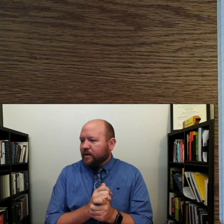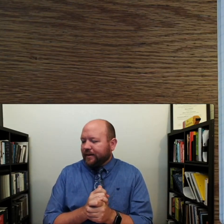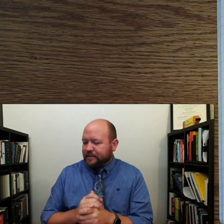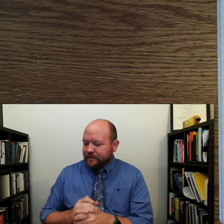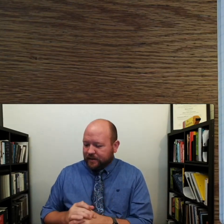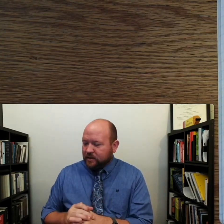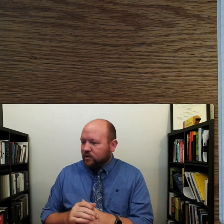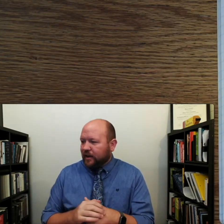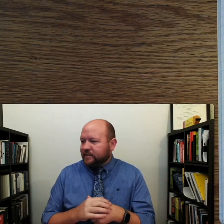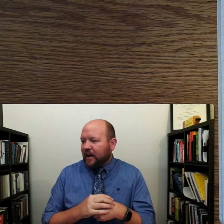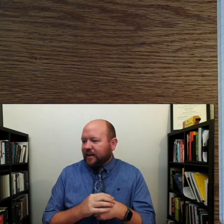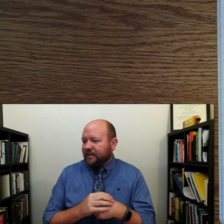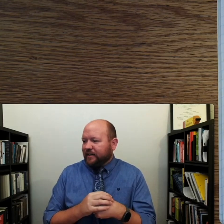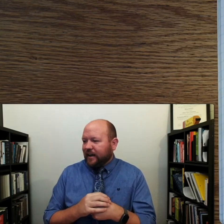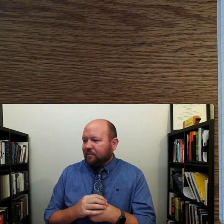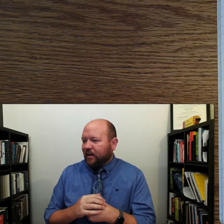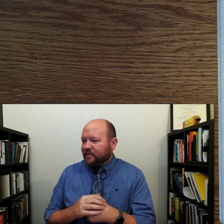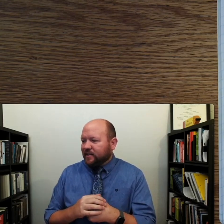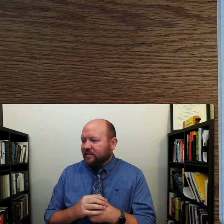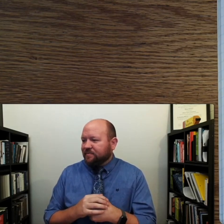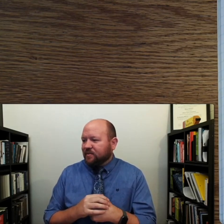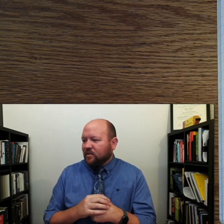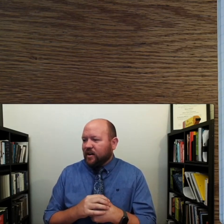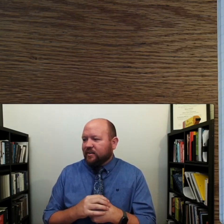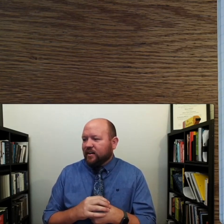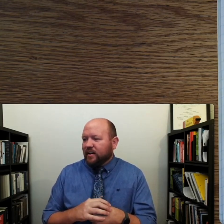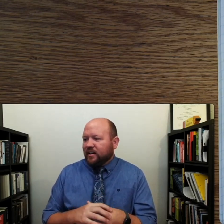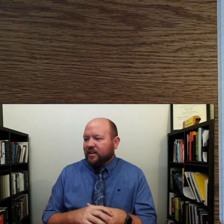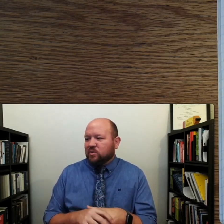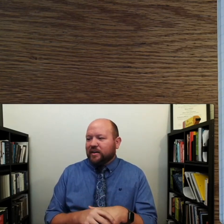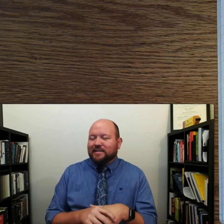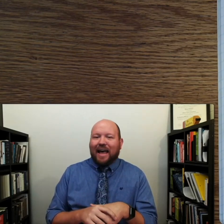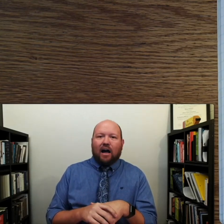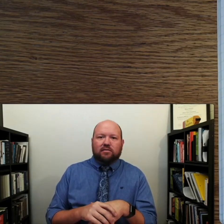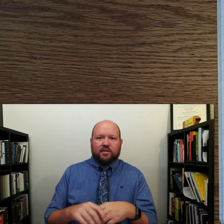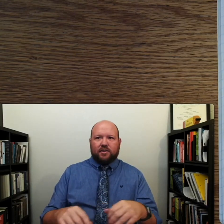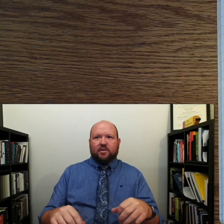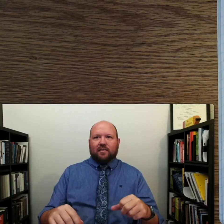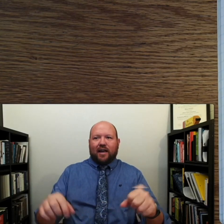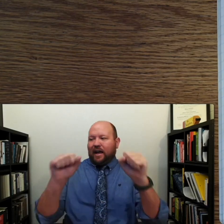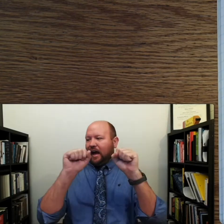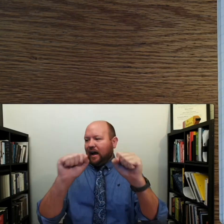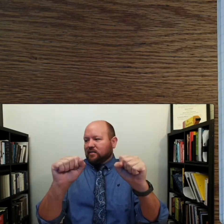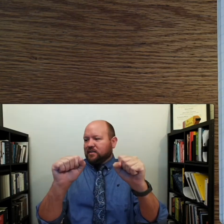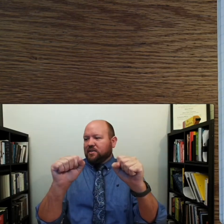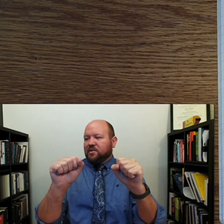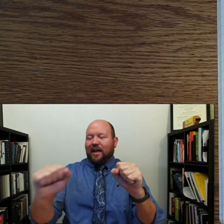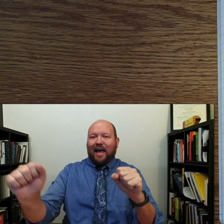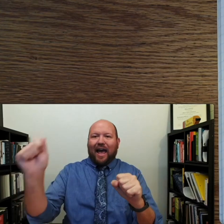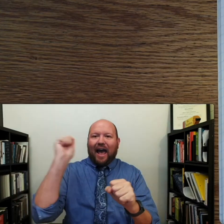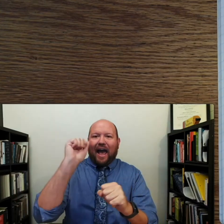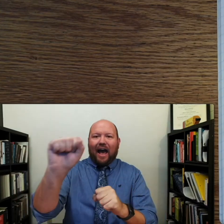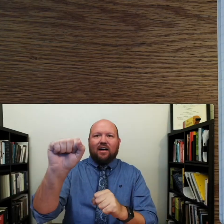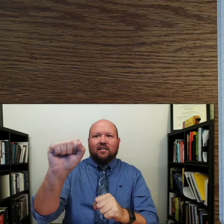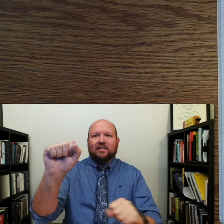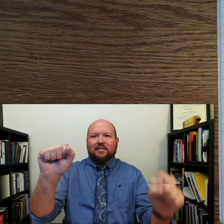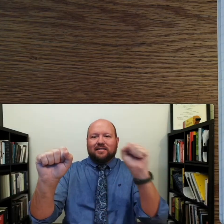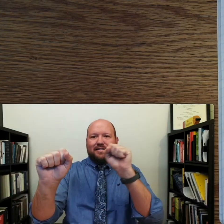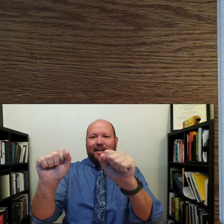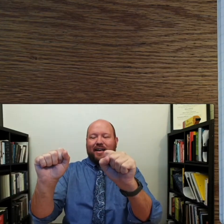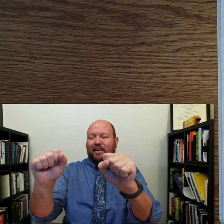Oh my goodness, I just realized I capitalized it, right? The next word is altitude. Altitude.